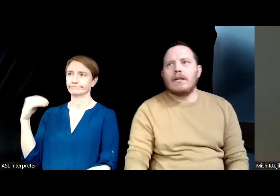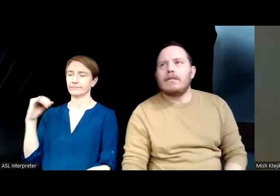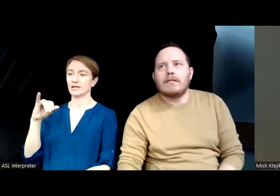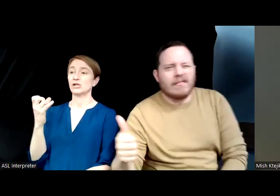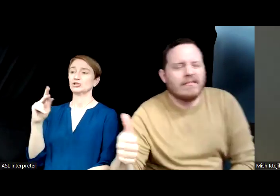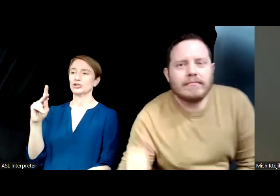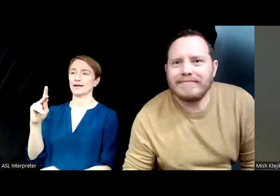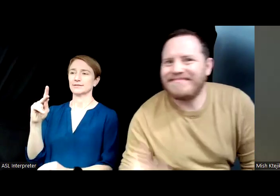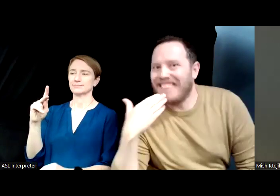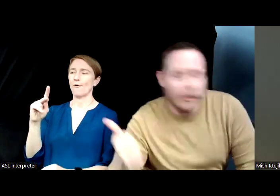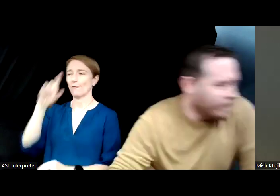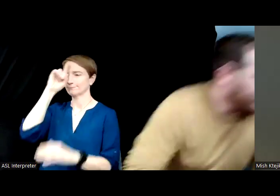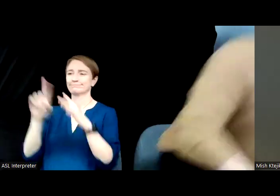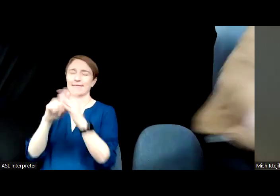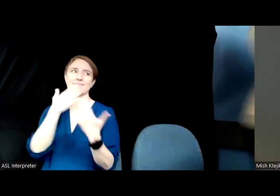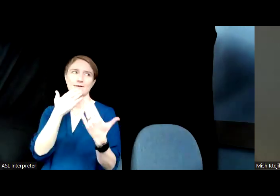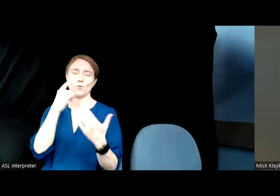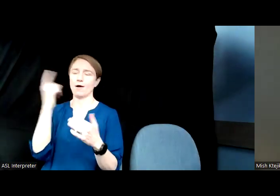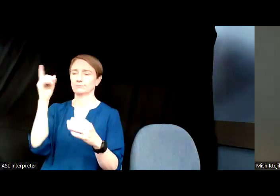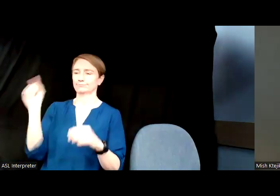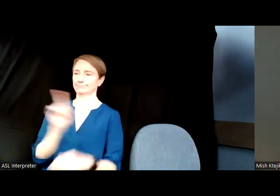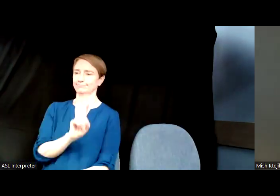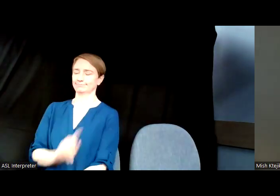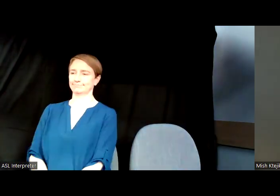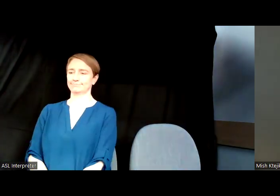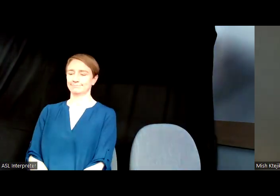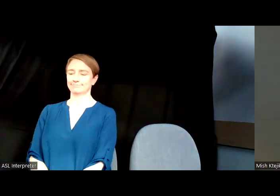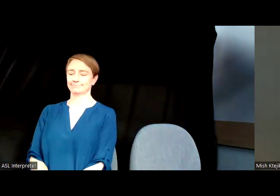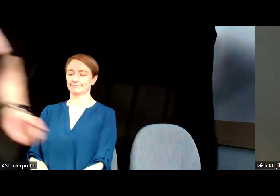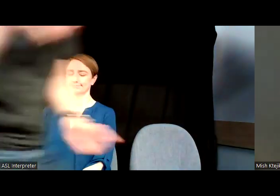idea. Yeah, that reminded me. Thank you, Eric. That reminded me. Thank you.